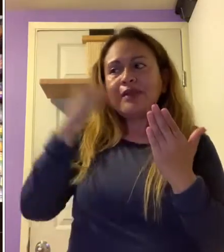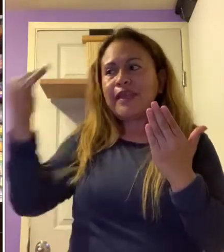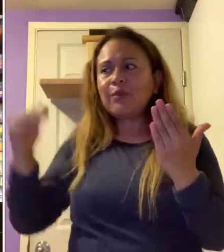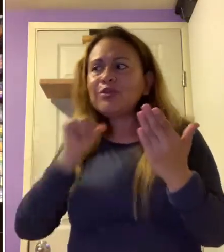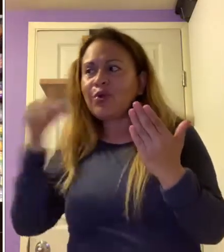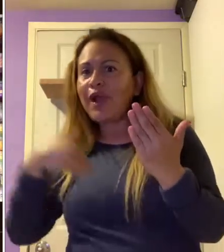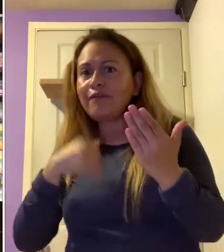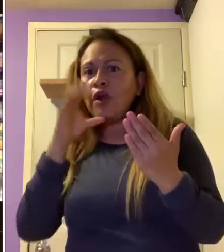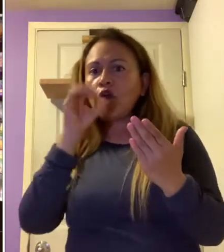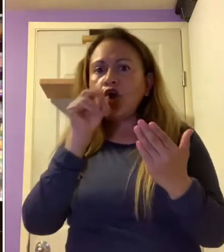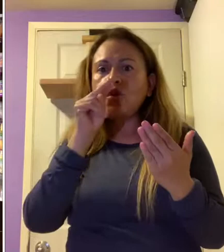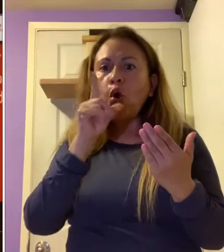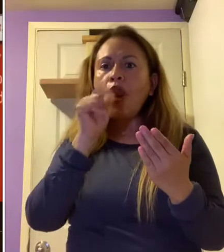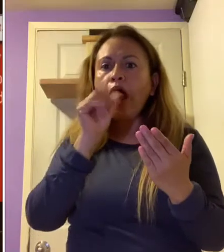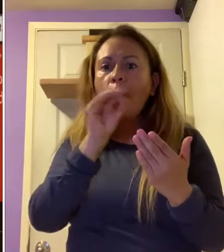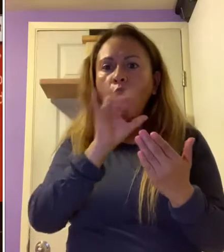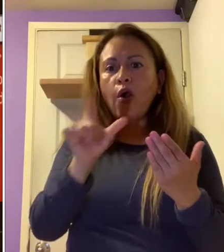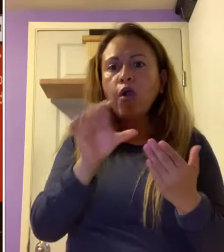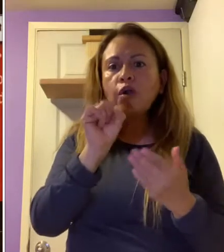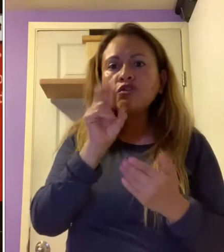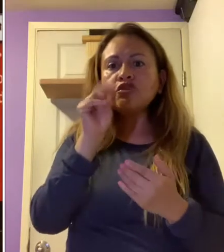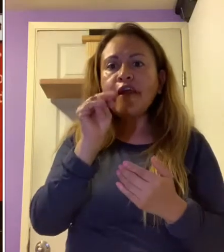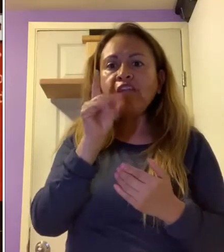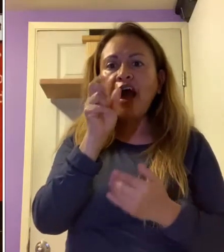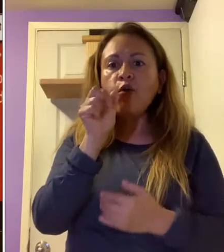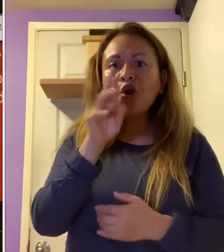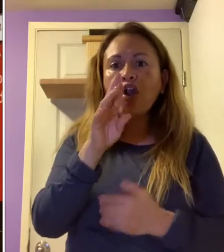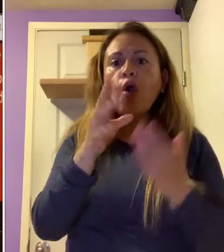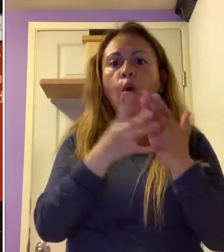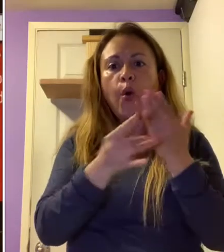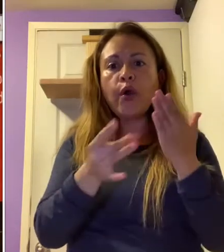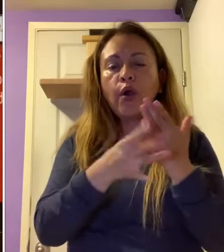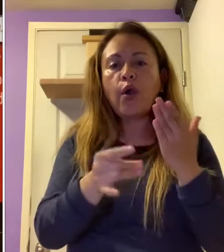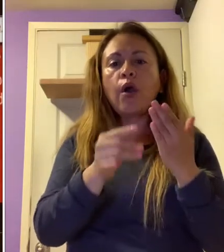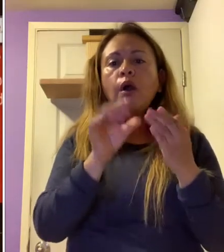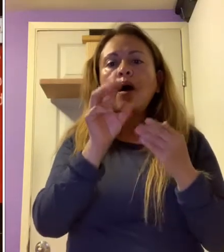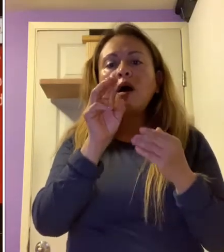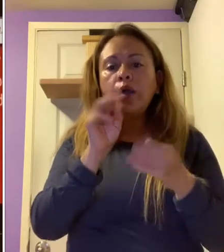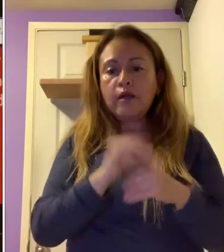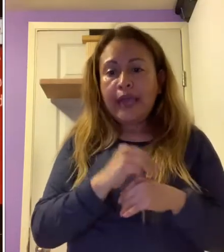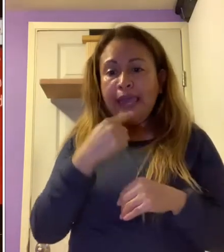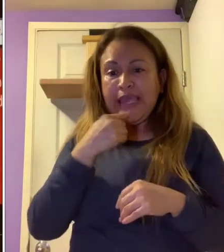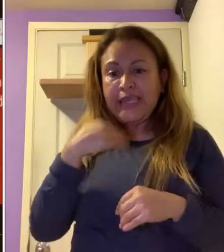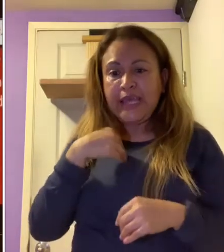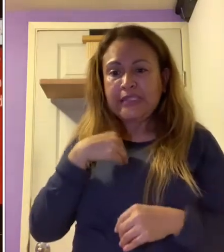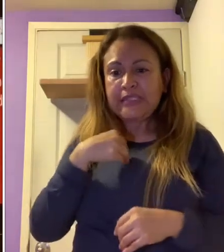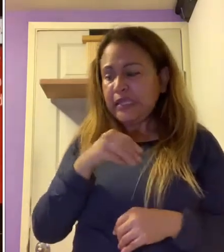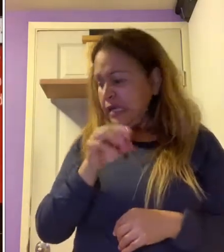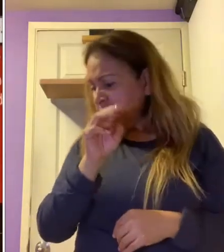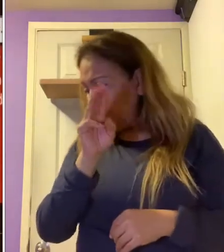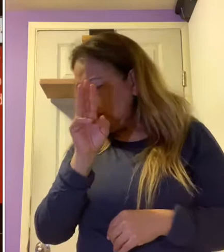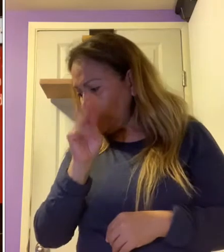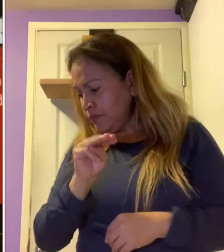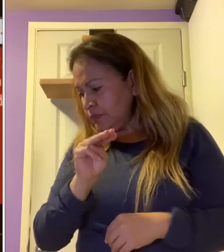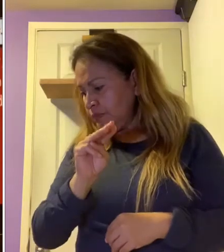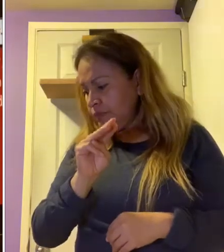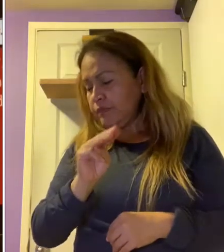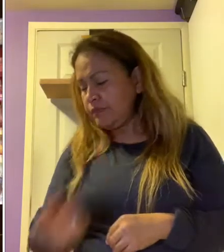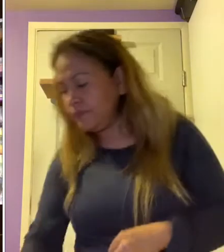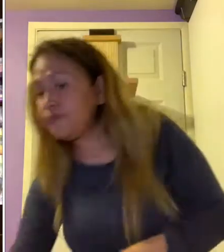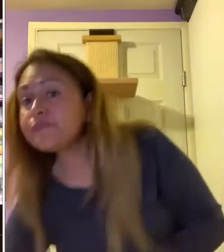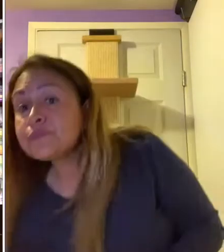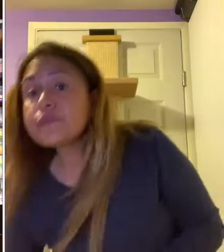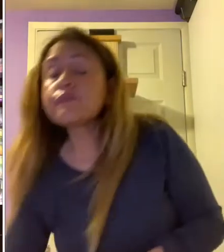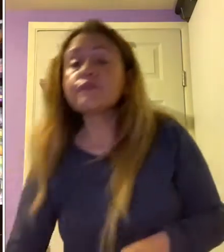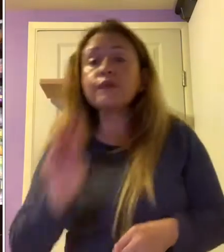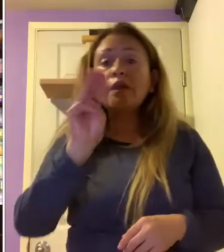ones don't have. It has canola oil, sunflower oil, and maltodextrin and yeast extract. So way